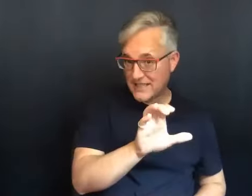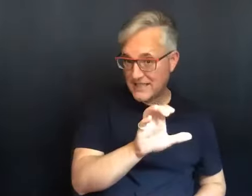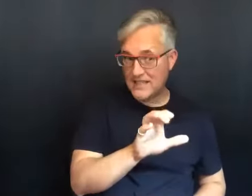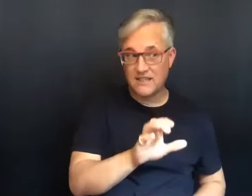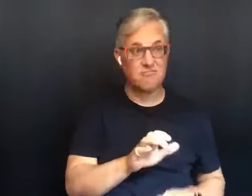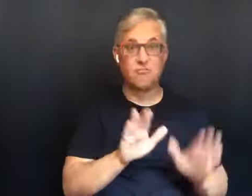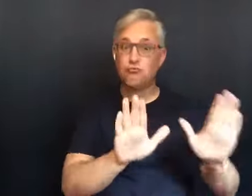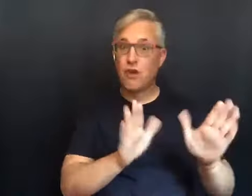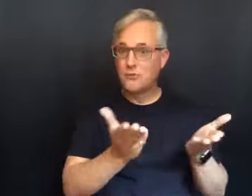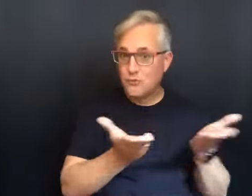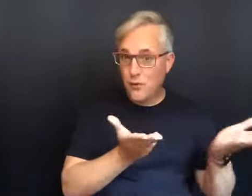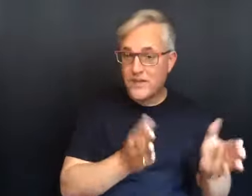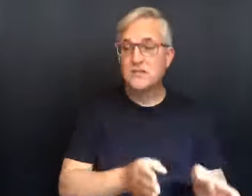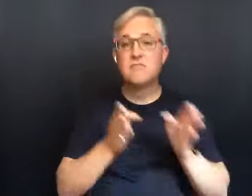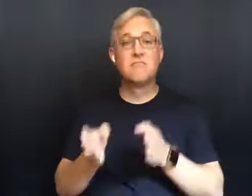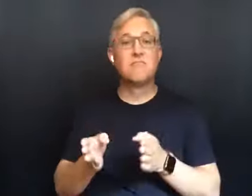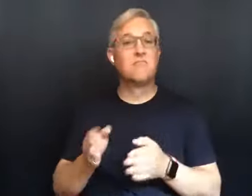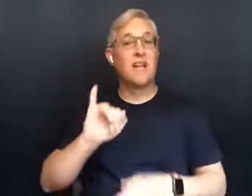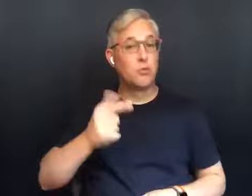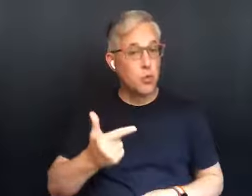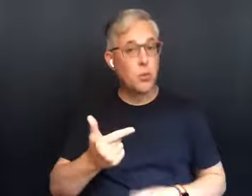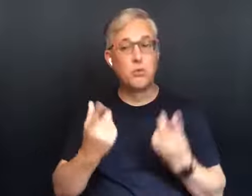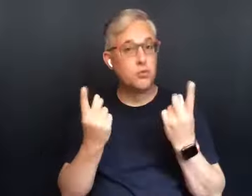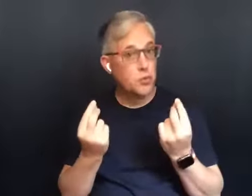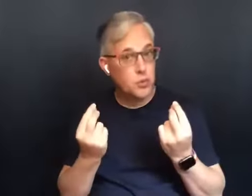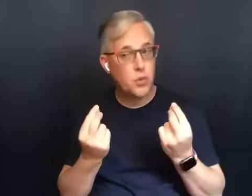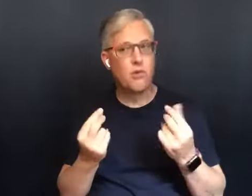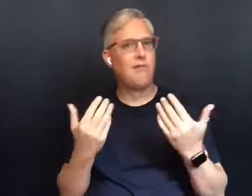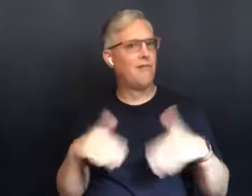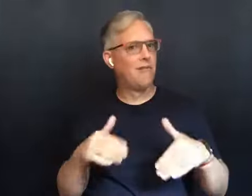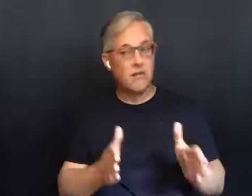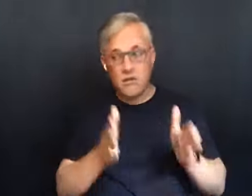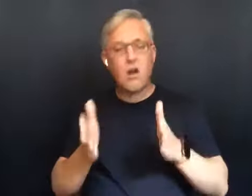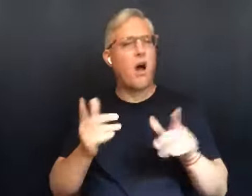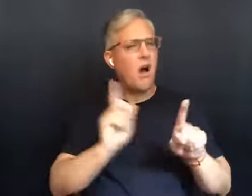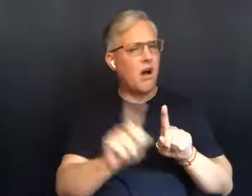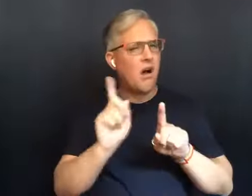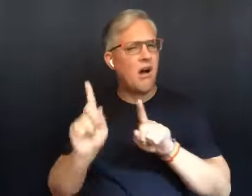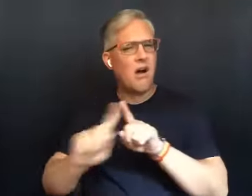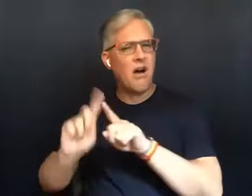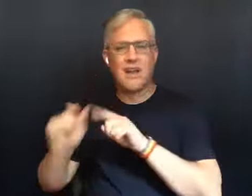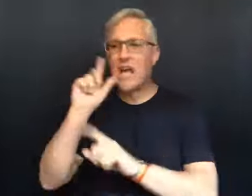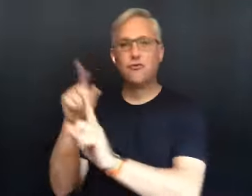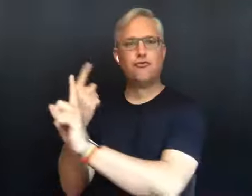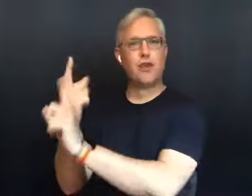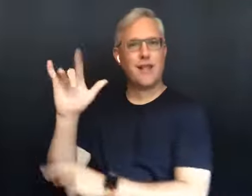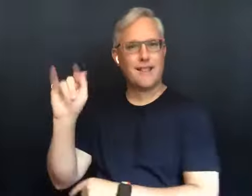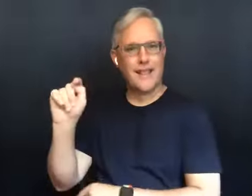heard in a great workshop just before this about public information, CPC. what our central offices do. There's so much